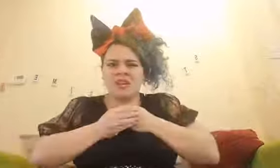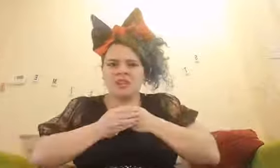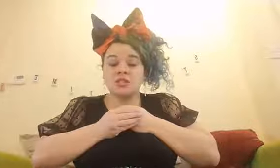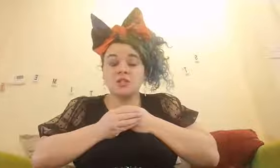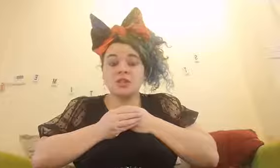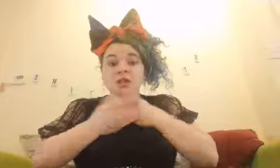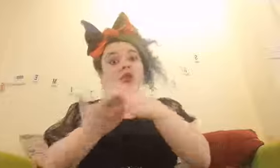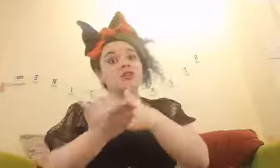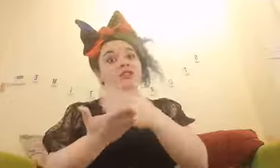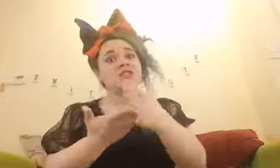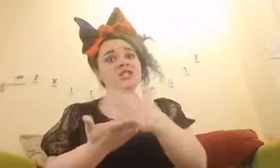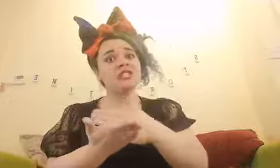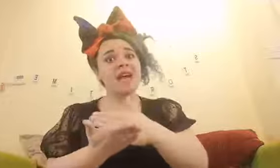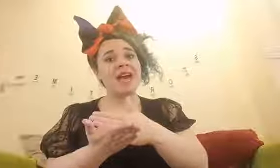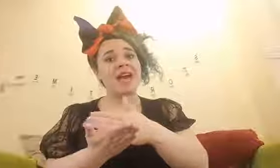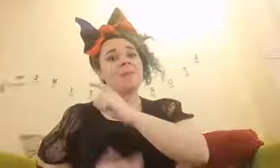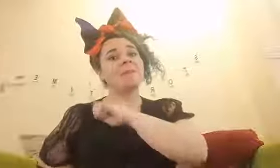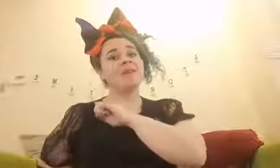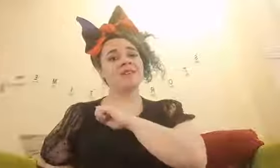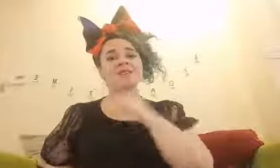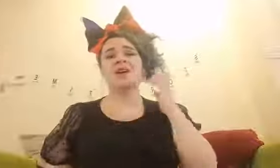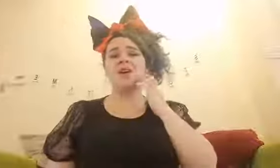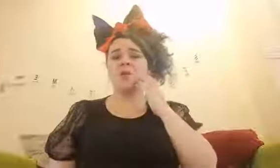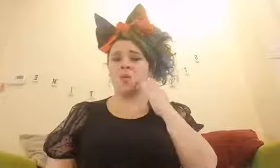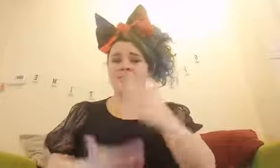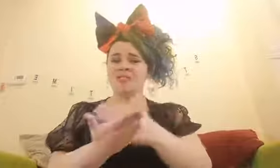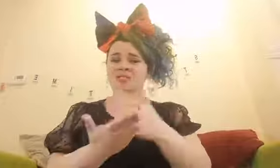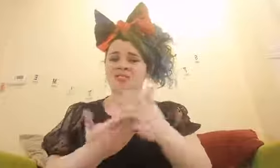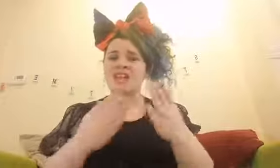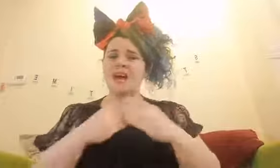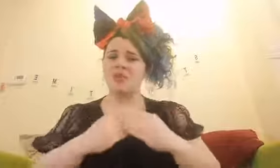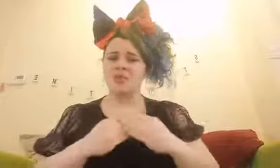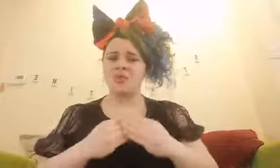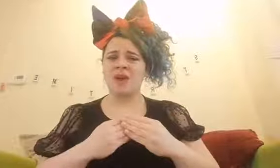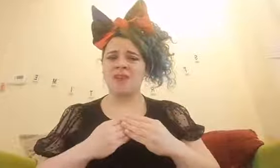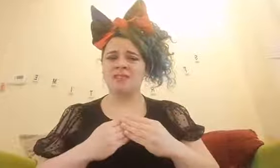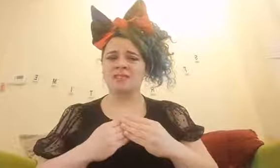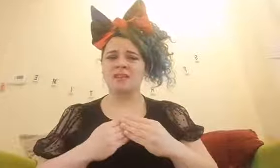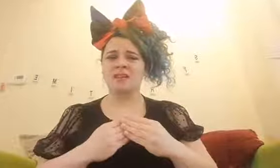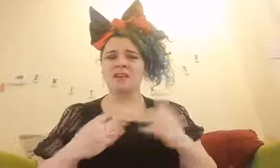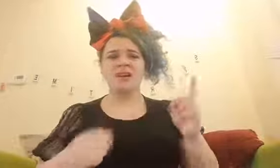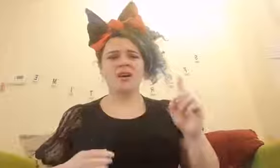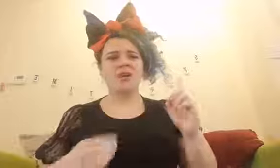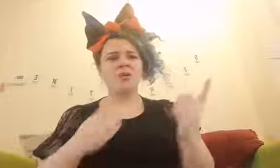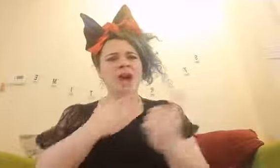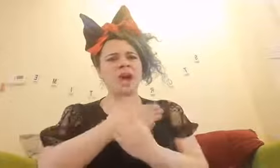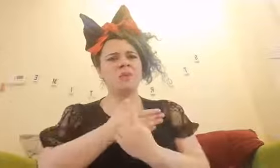selfish. You should share, because when you share with your friends, what